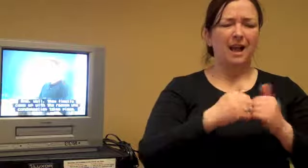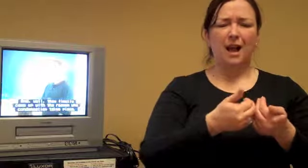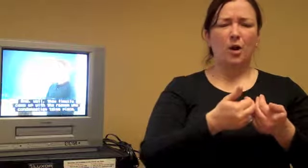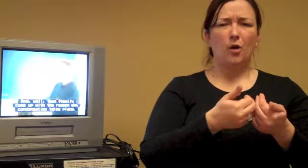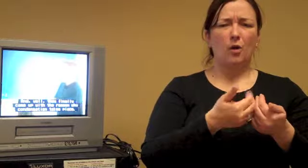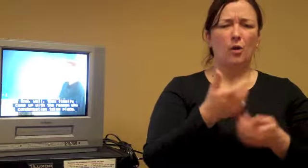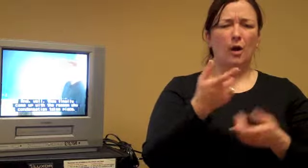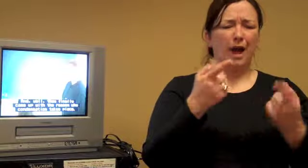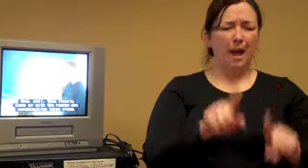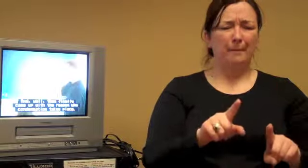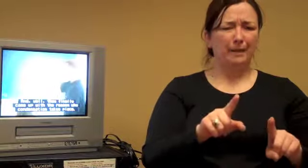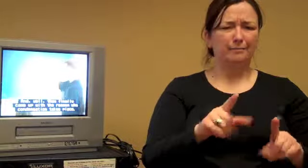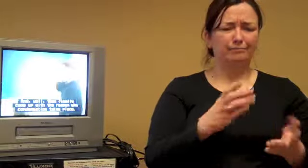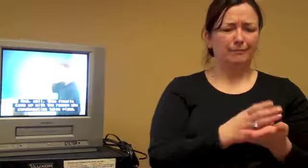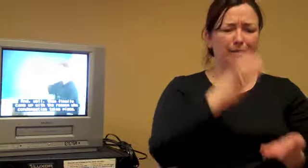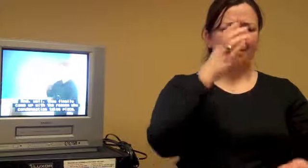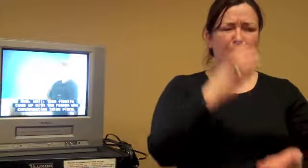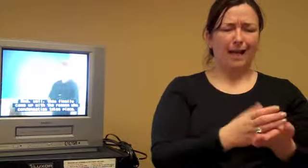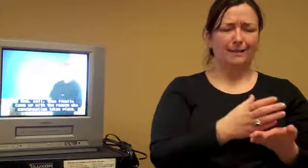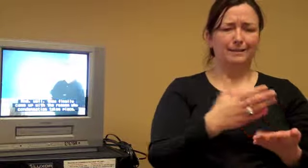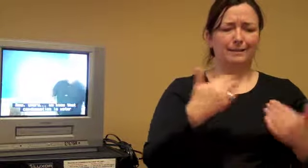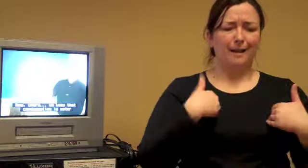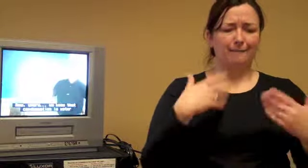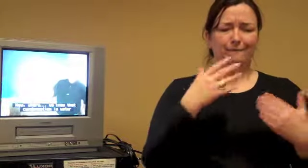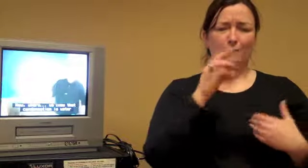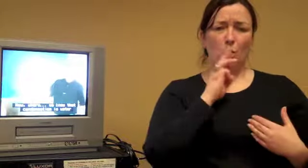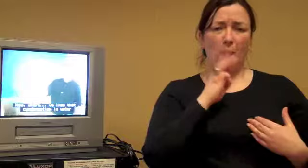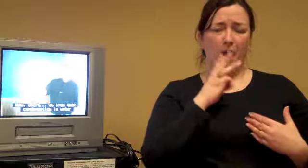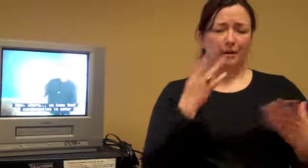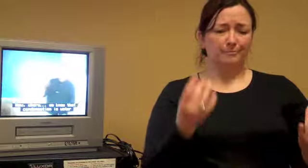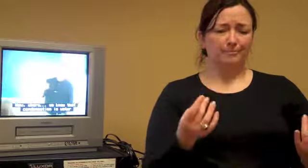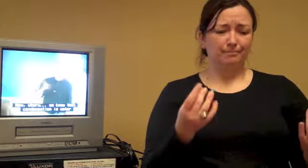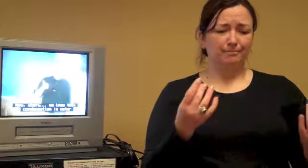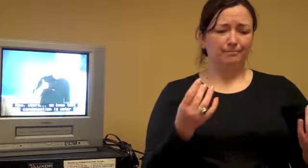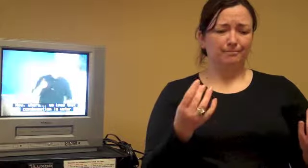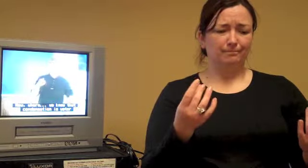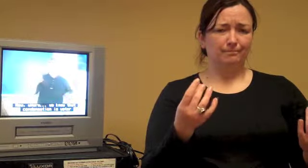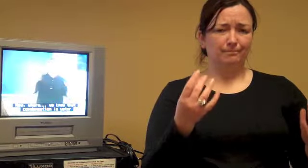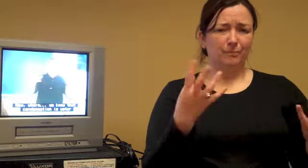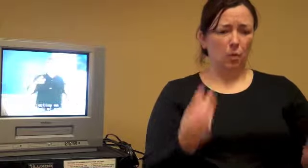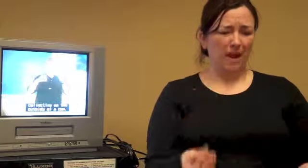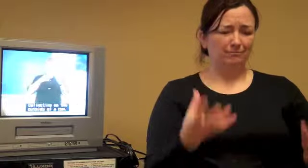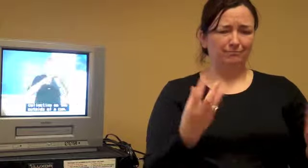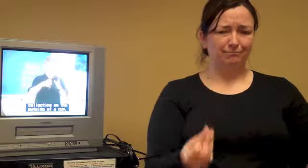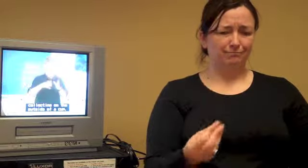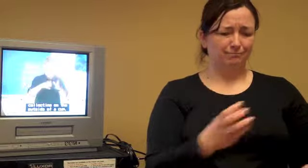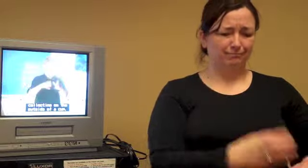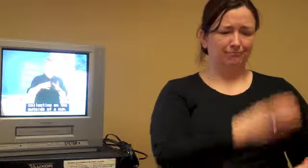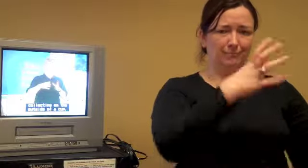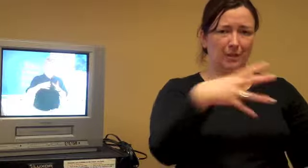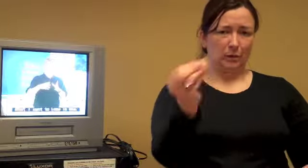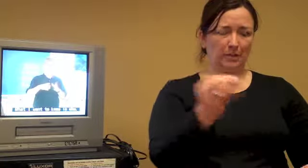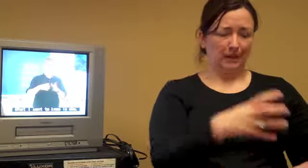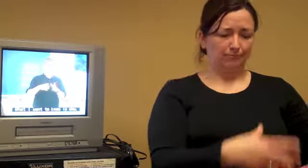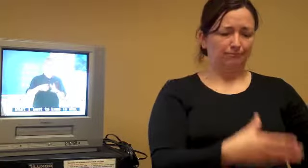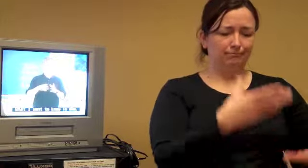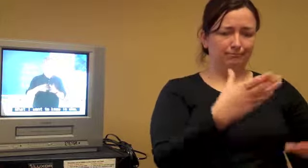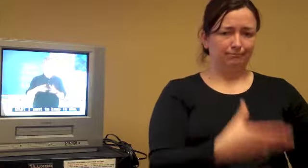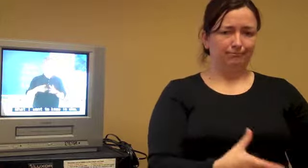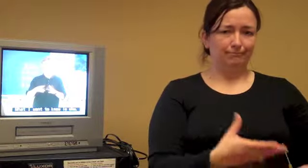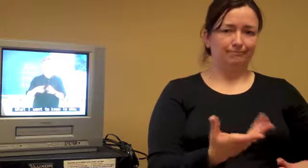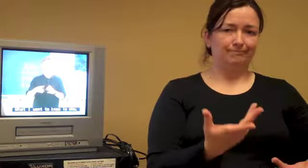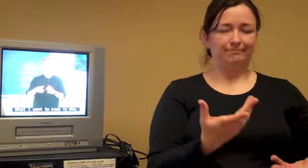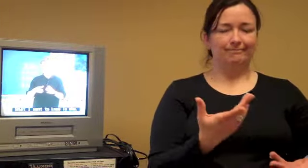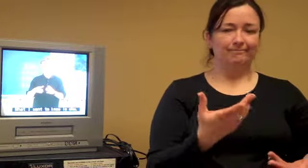with the reason why condensation takes place. Now, where we know that condensation is water collecting on the outside of the cup. What I want to know is